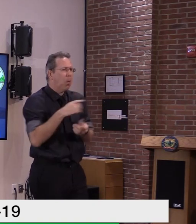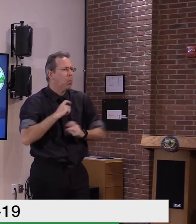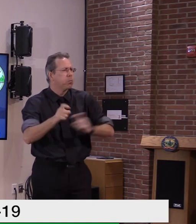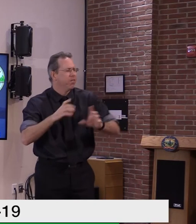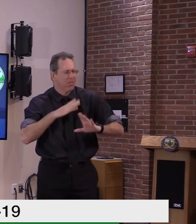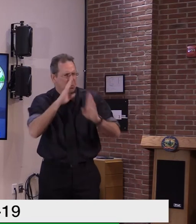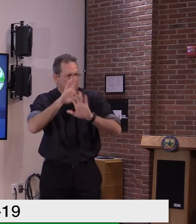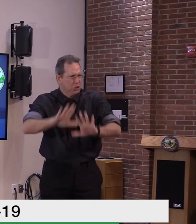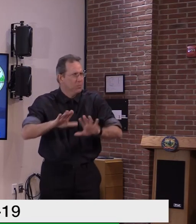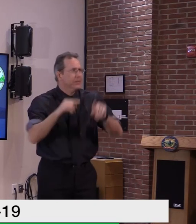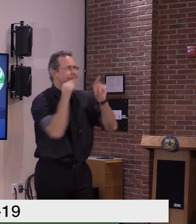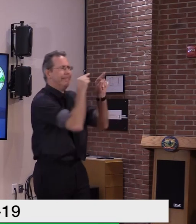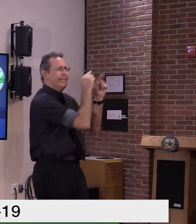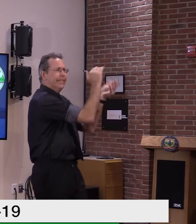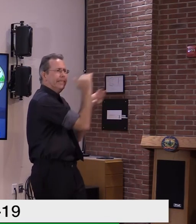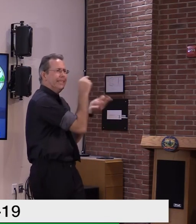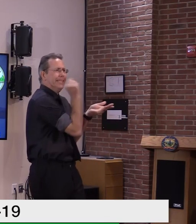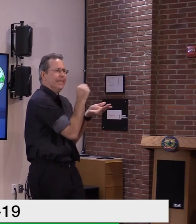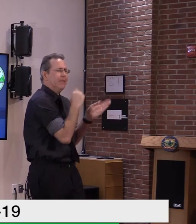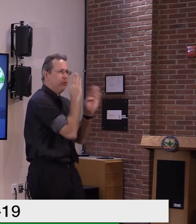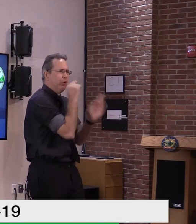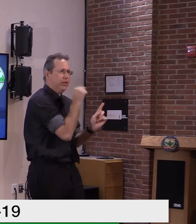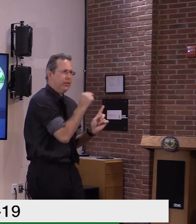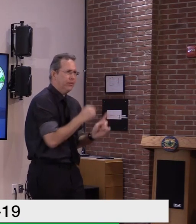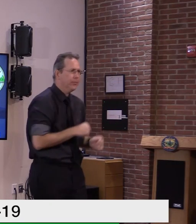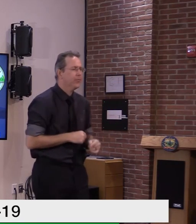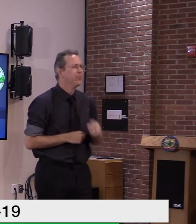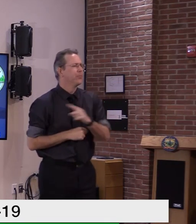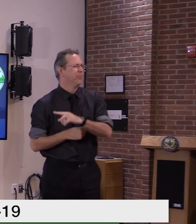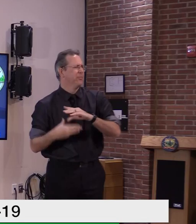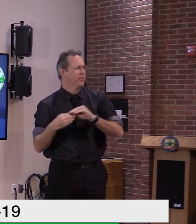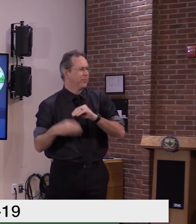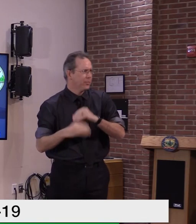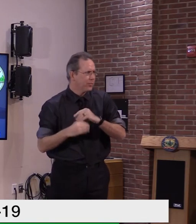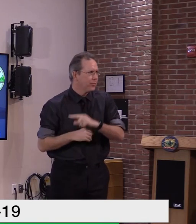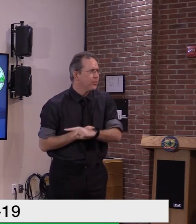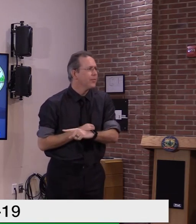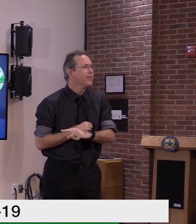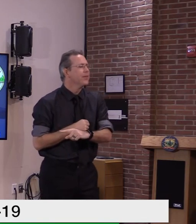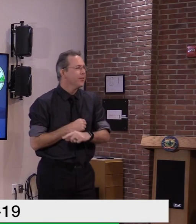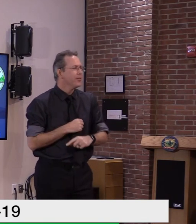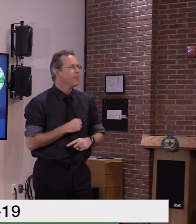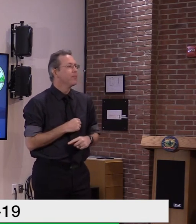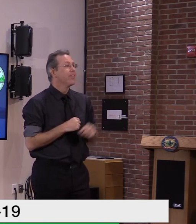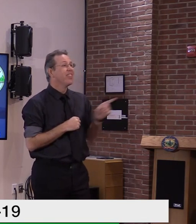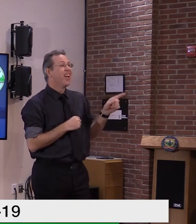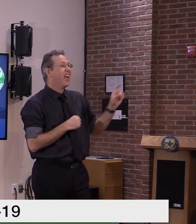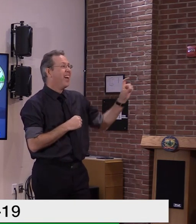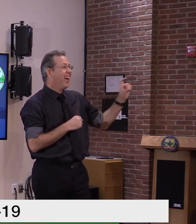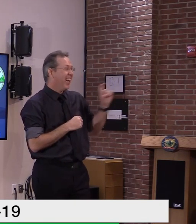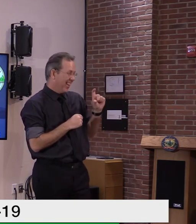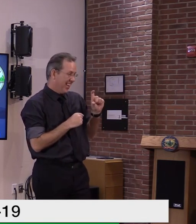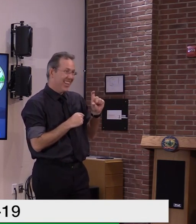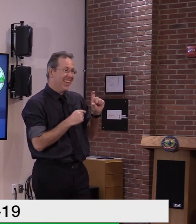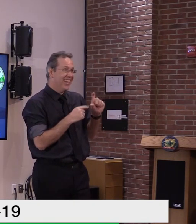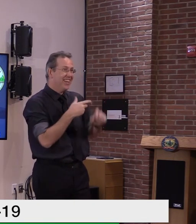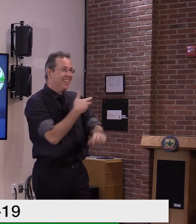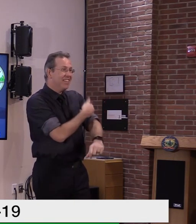Lisa, my response would be just get us the vaccine and we'll get it into people's arms.